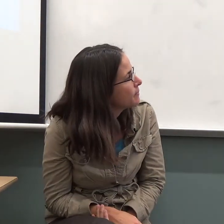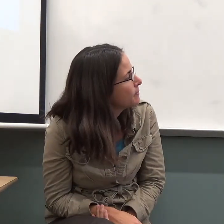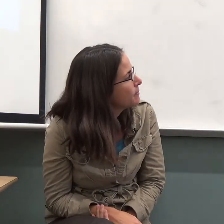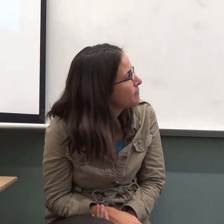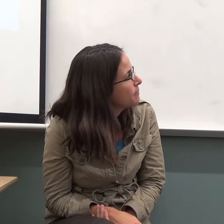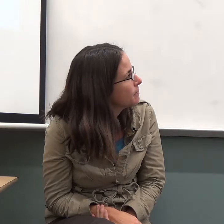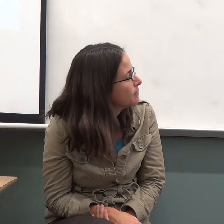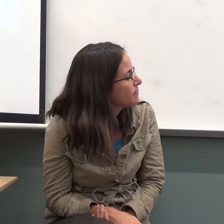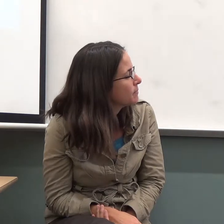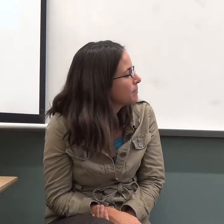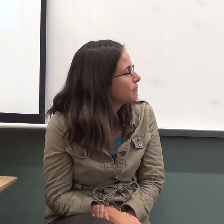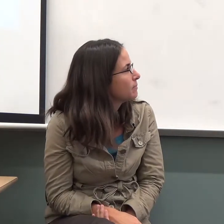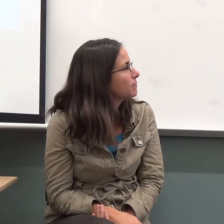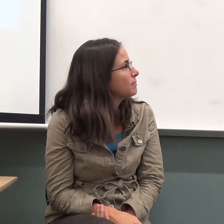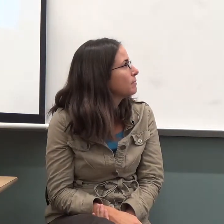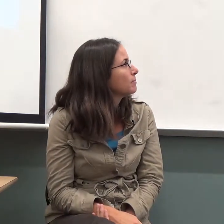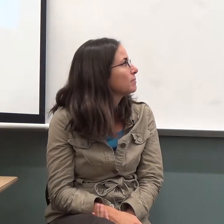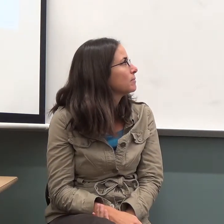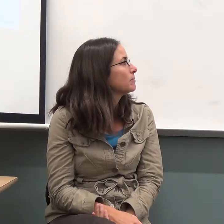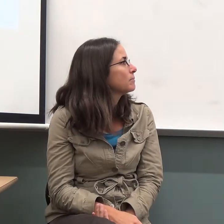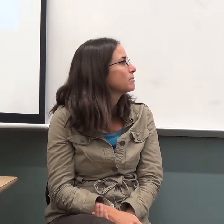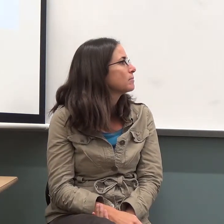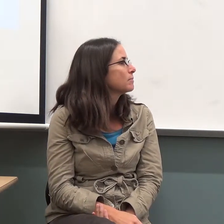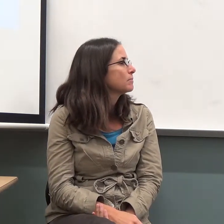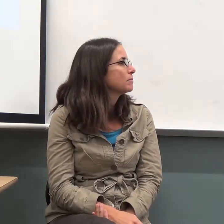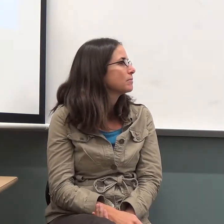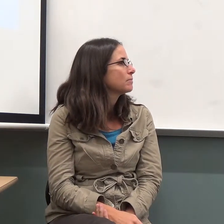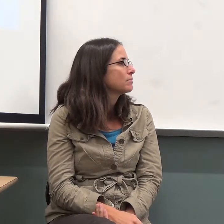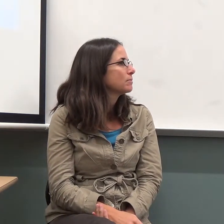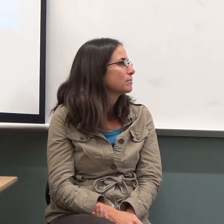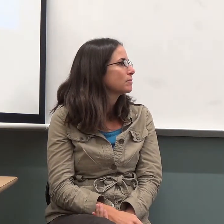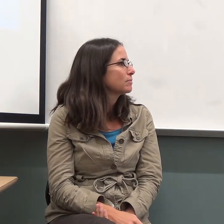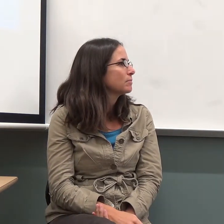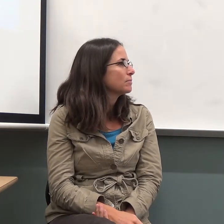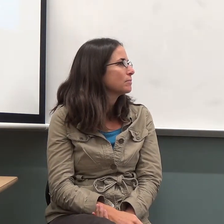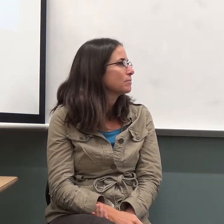Okay, we're not going to use double negatives in my classroom. No, No nothing. You just said no nothing.